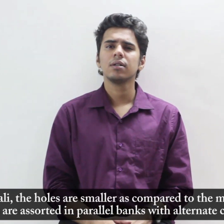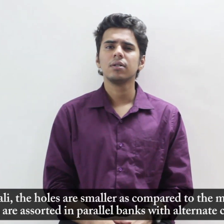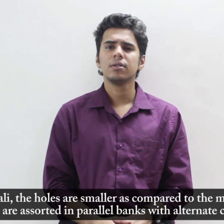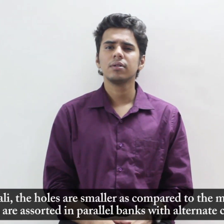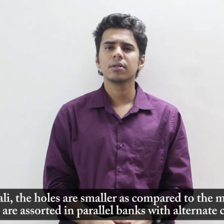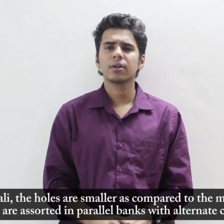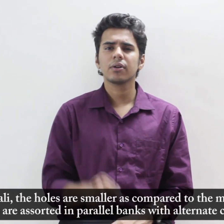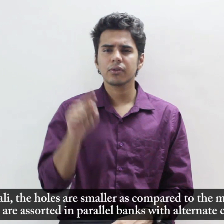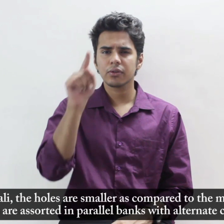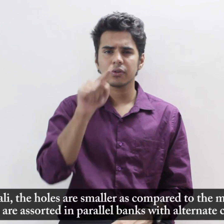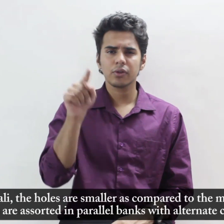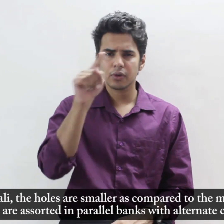alternate closed areas.